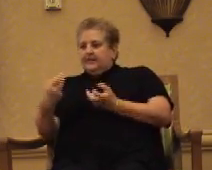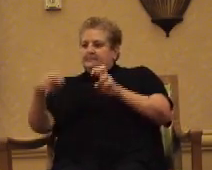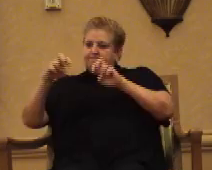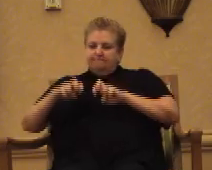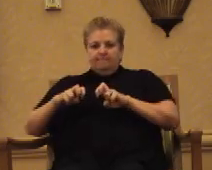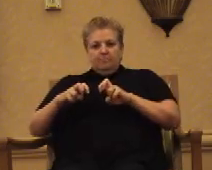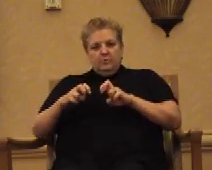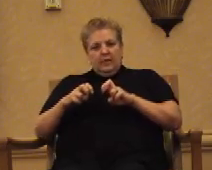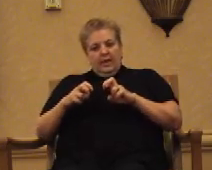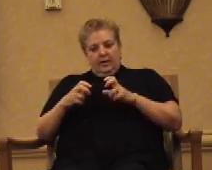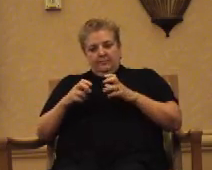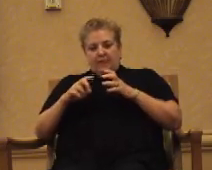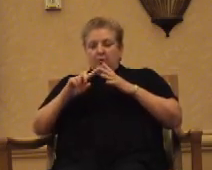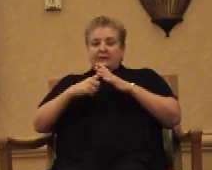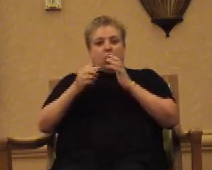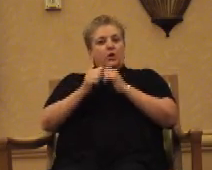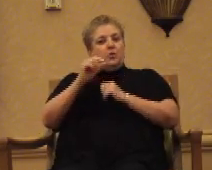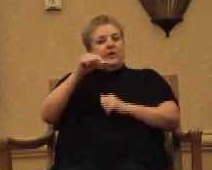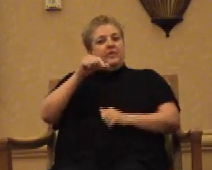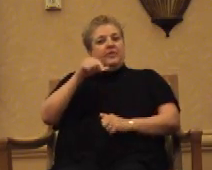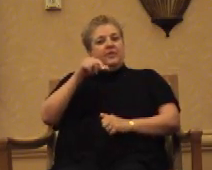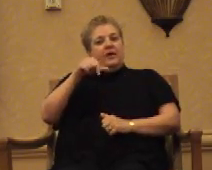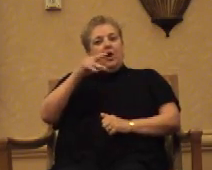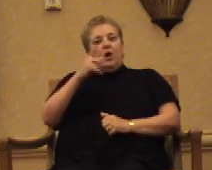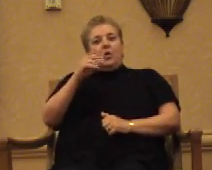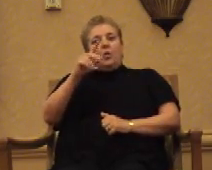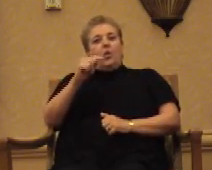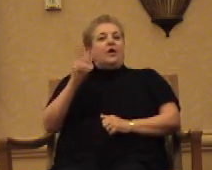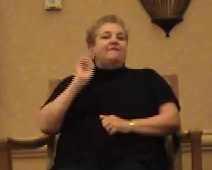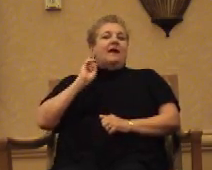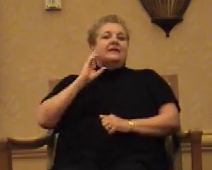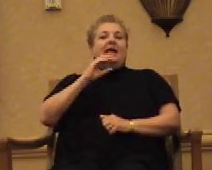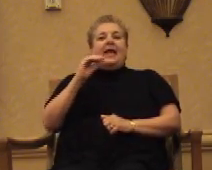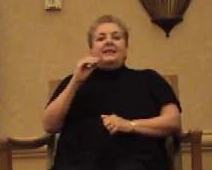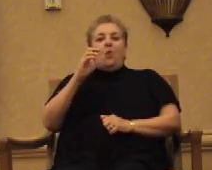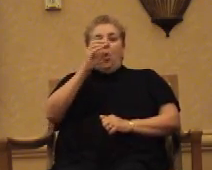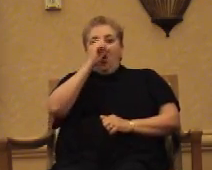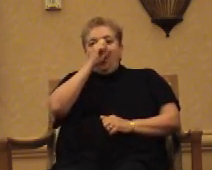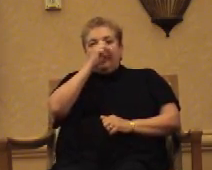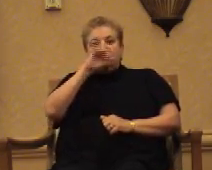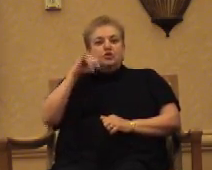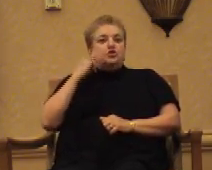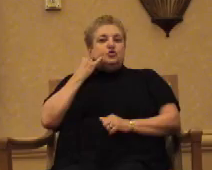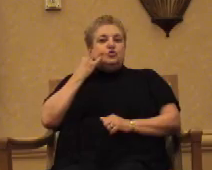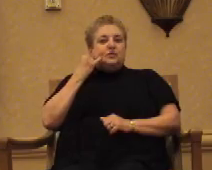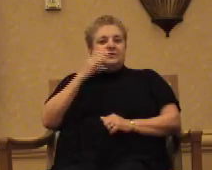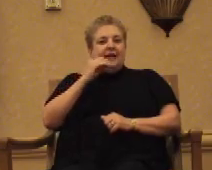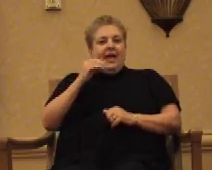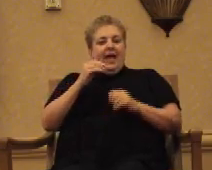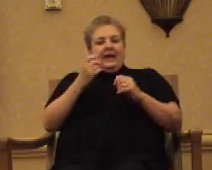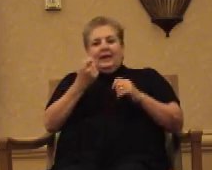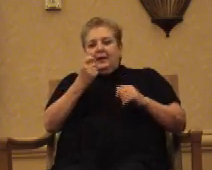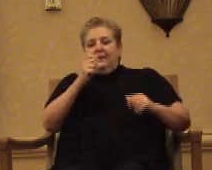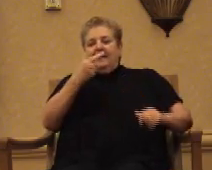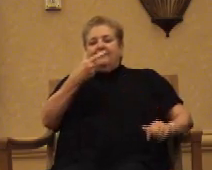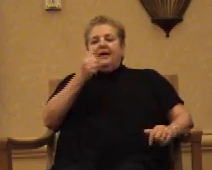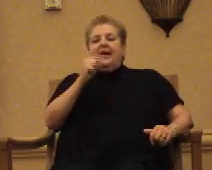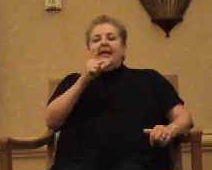we started, a quart of vodka, a quart of orange juice, and somehow we knew to put a little Galliano on top and stirred and started drinking.